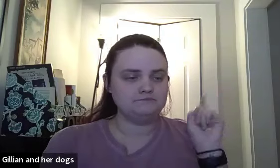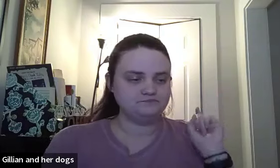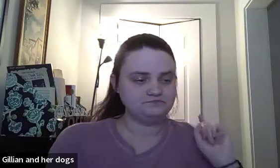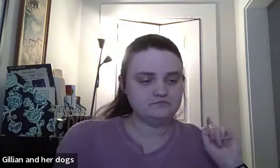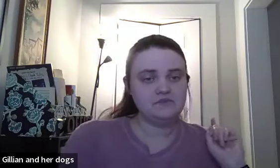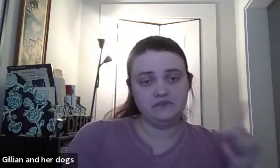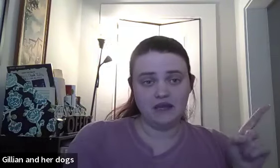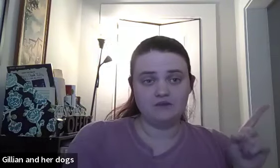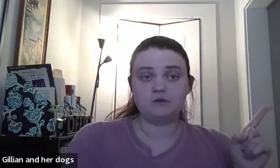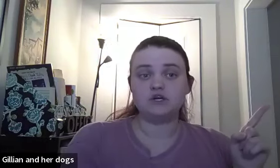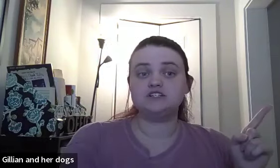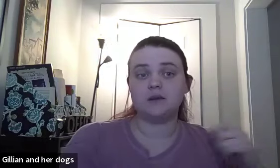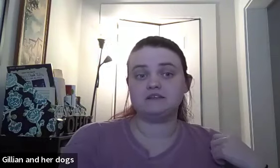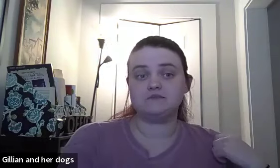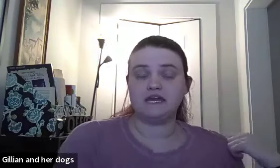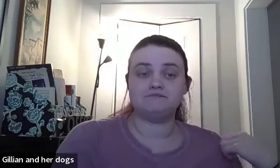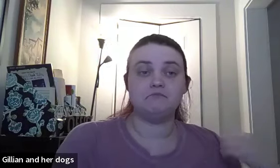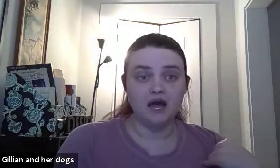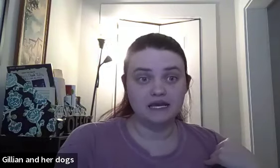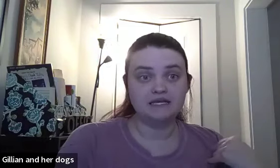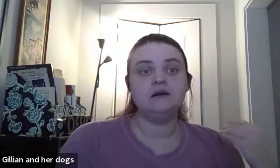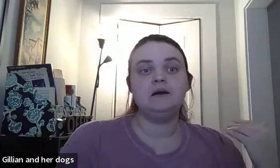Um, Now, if I were going to talk about something that is mine,